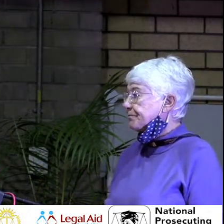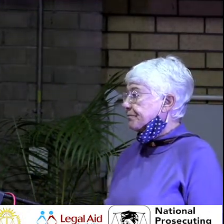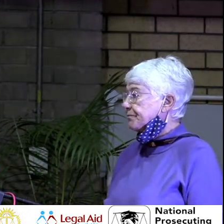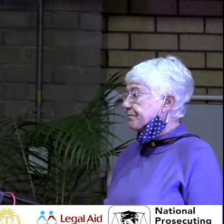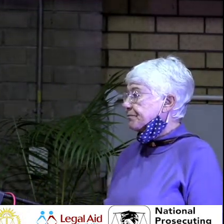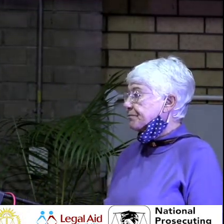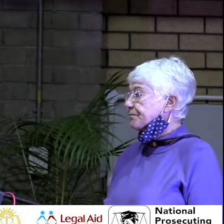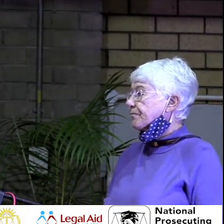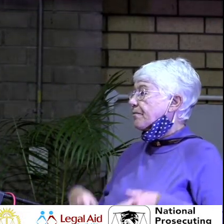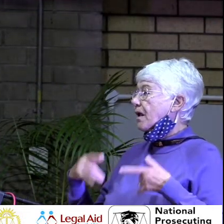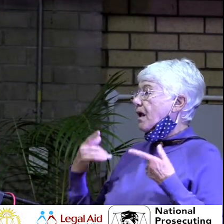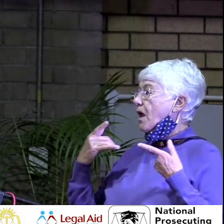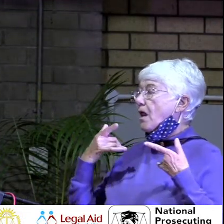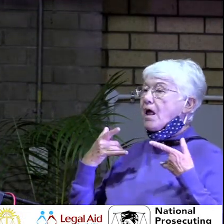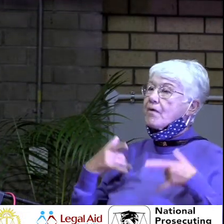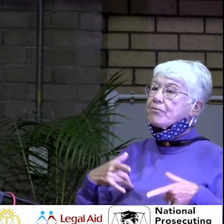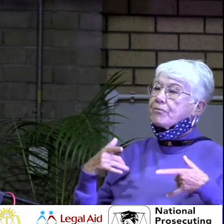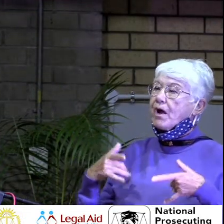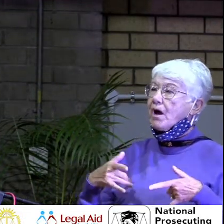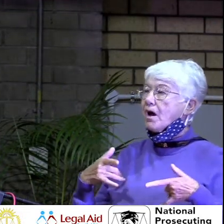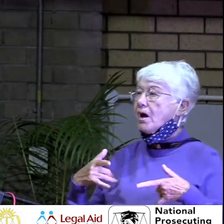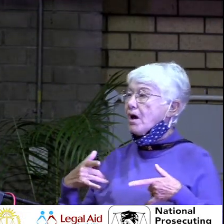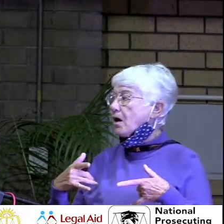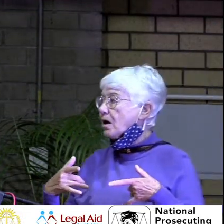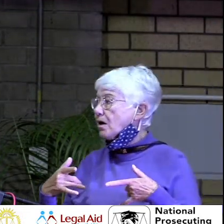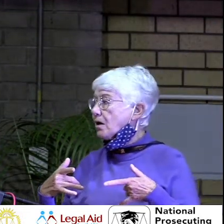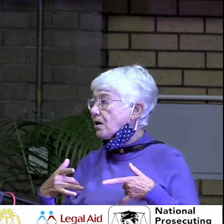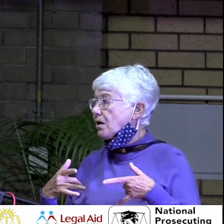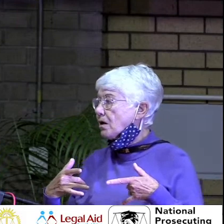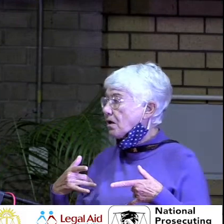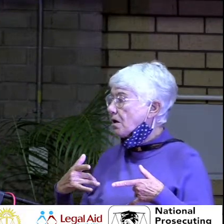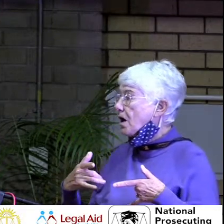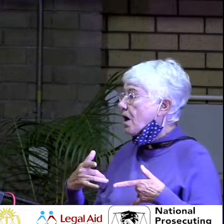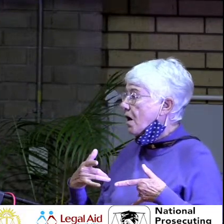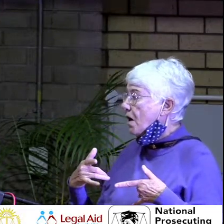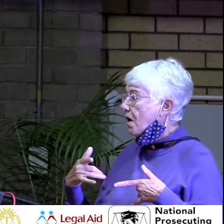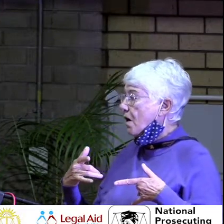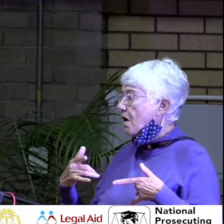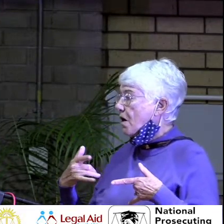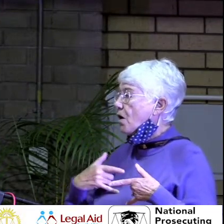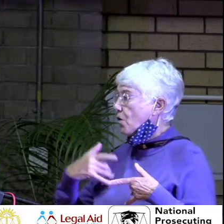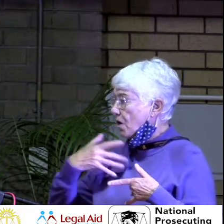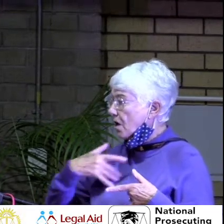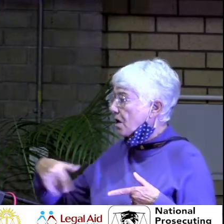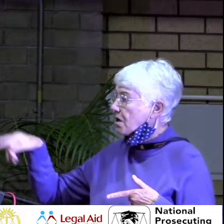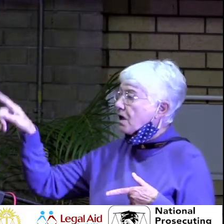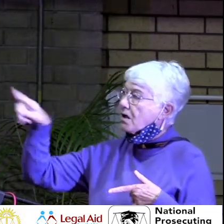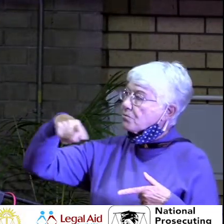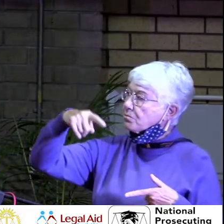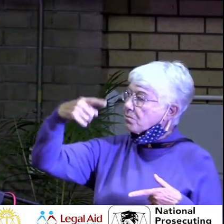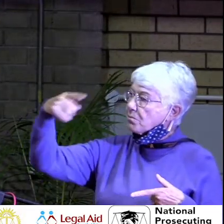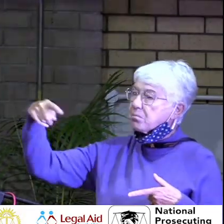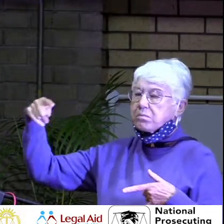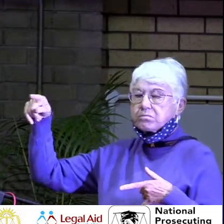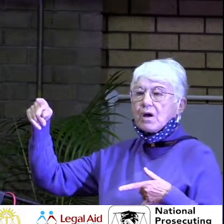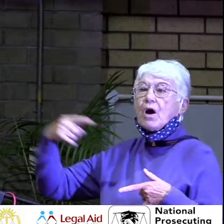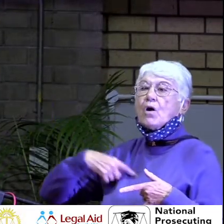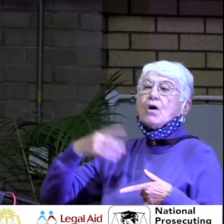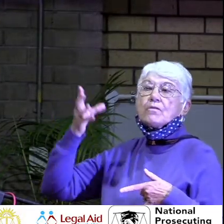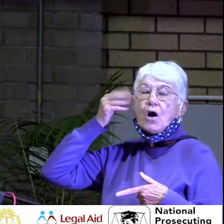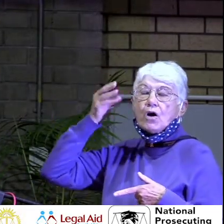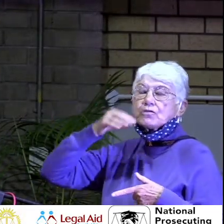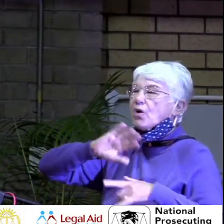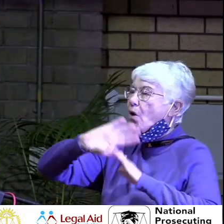now we have our messages of support, but as you know, a message of support is not only